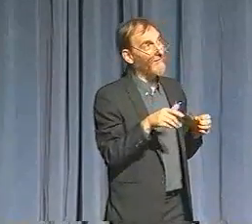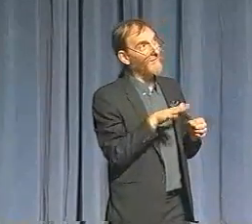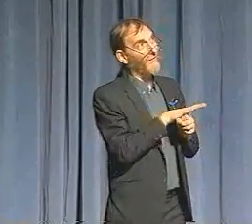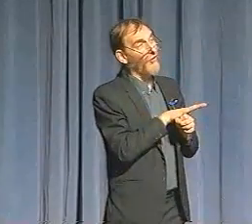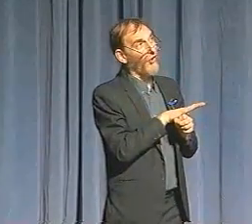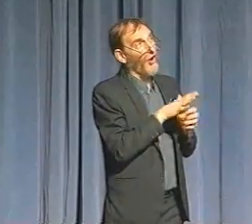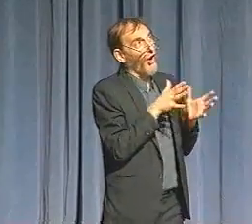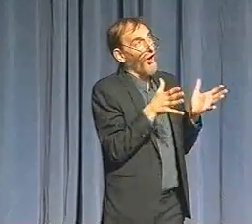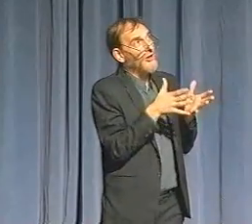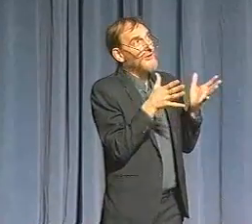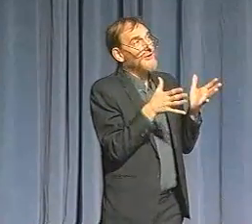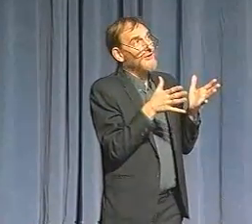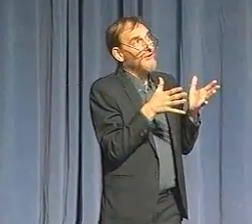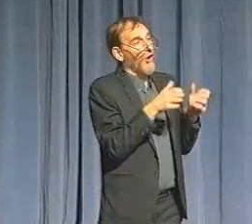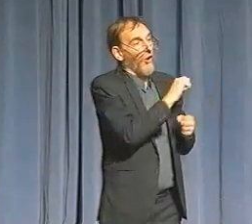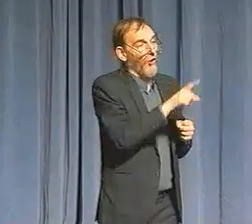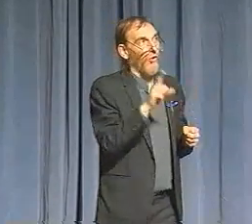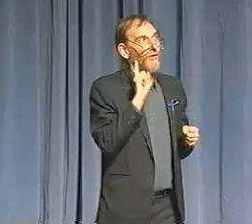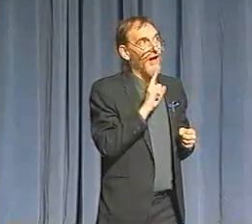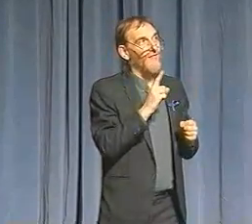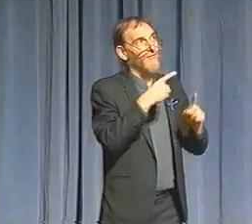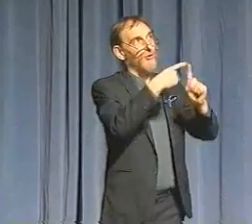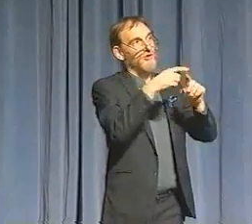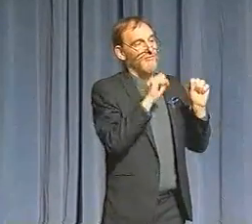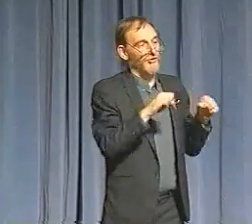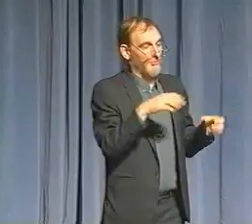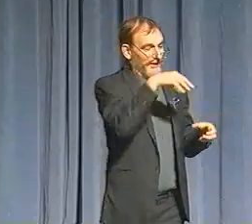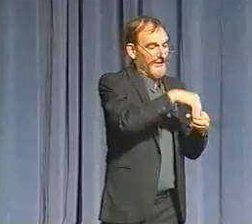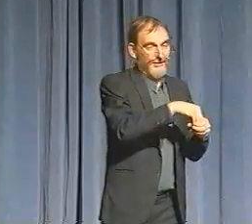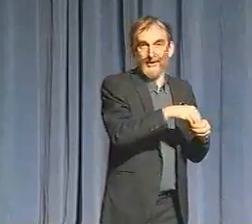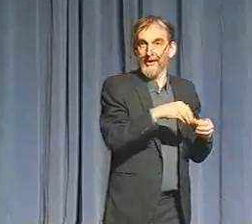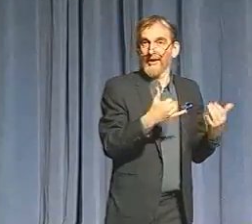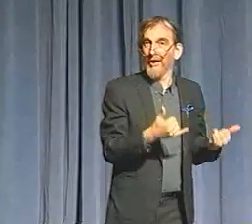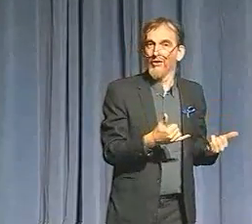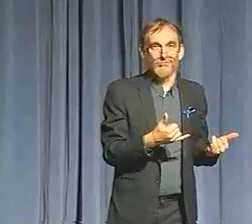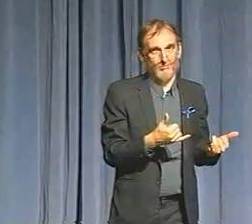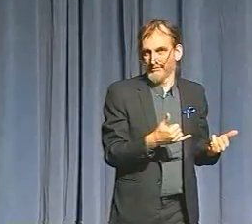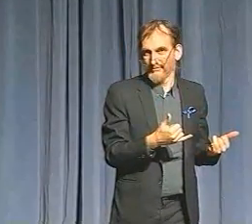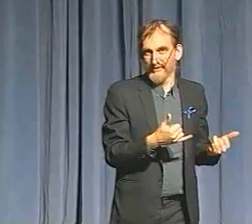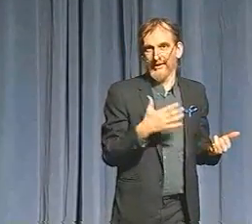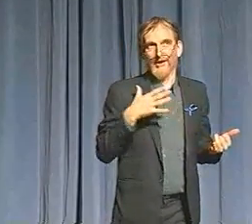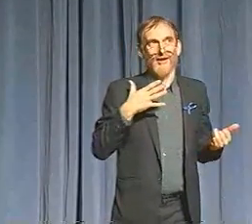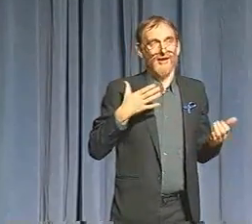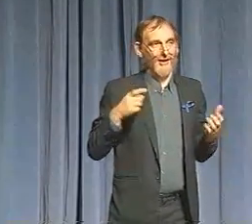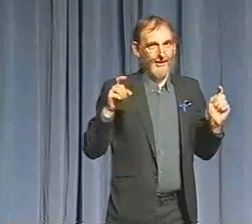negative issues within its structure. There are positive and